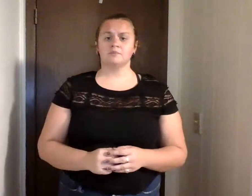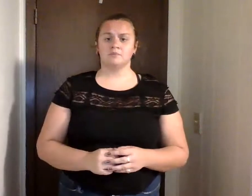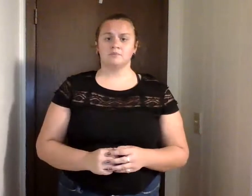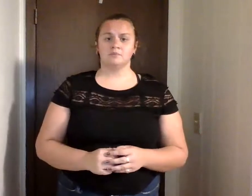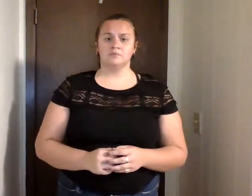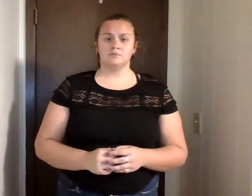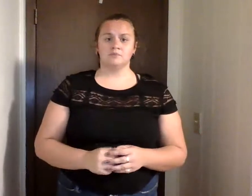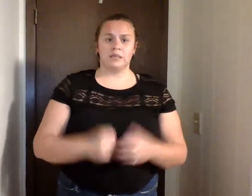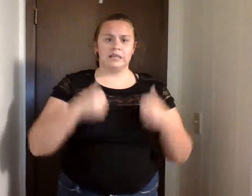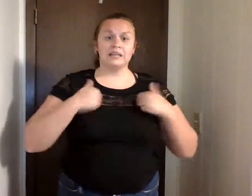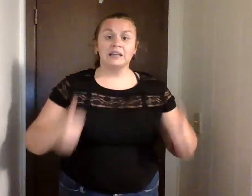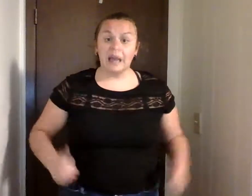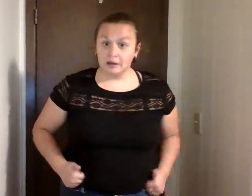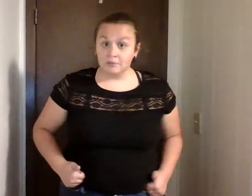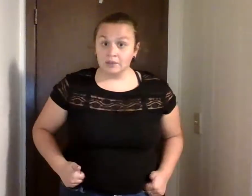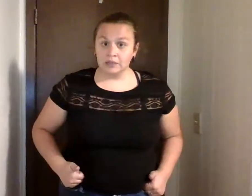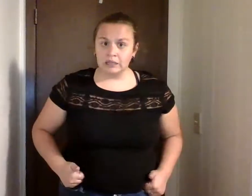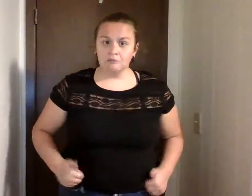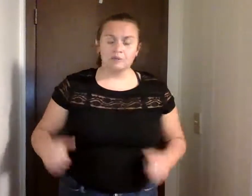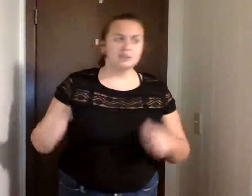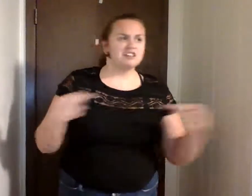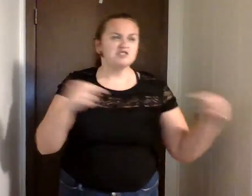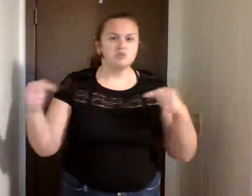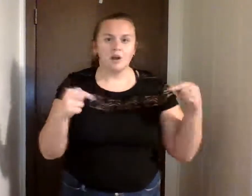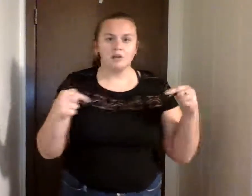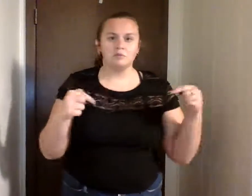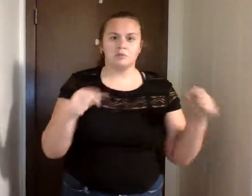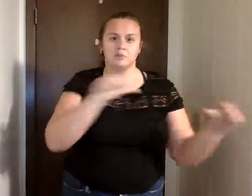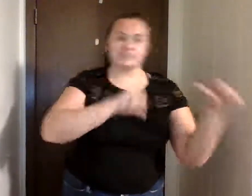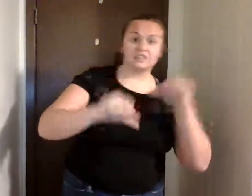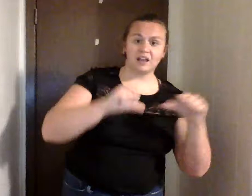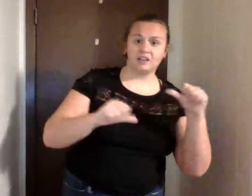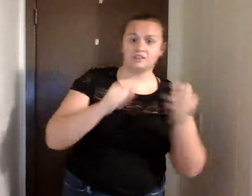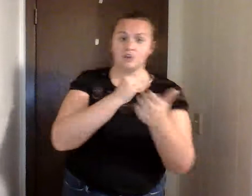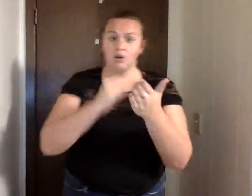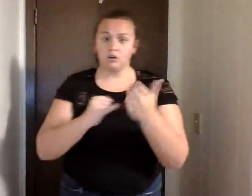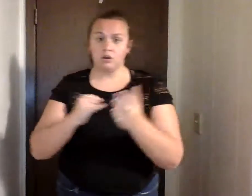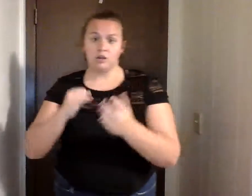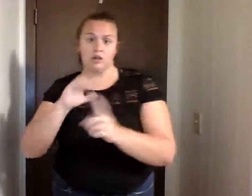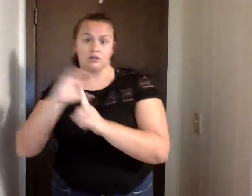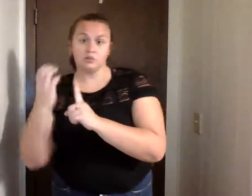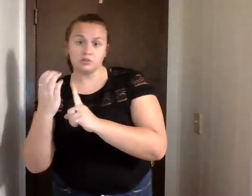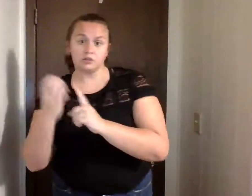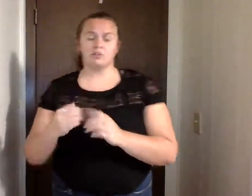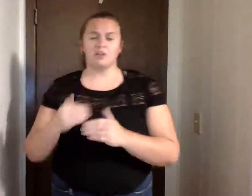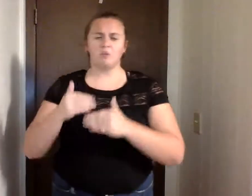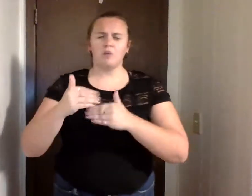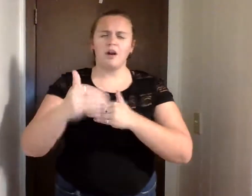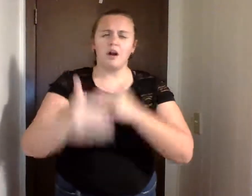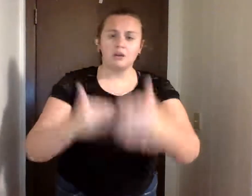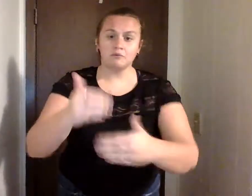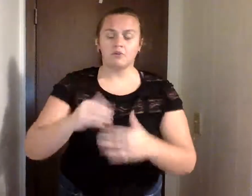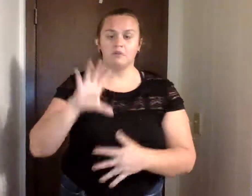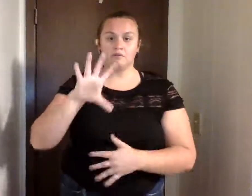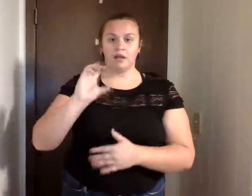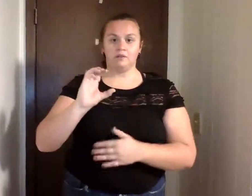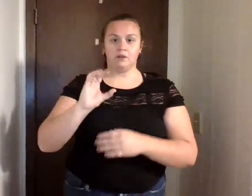Anatomy was caught in a struggle between science, art, and culture that lasted for over 500 years.